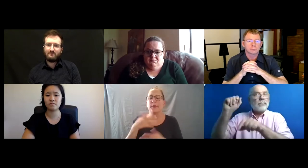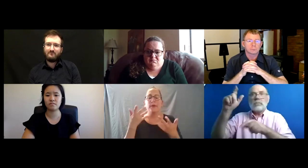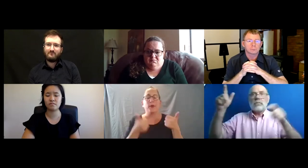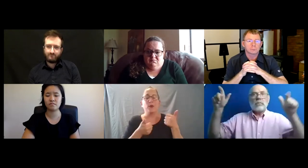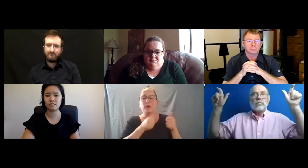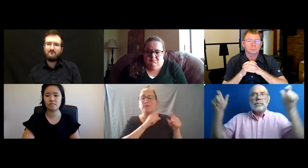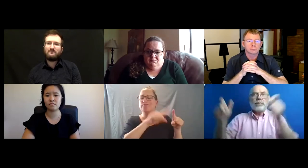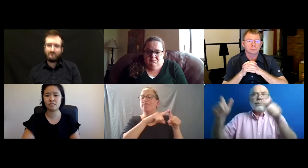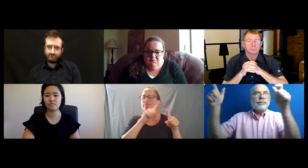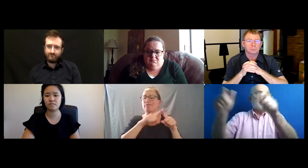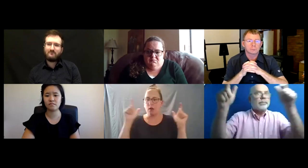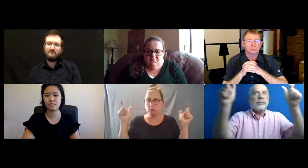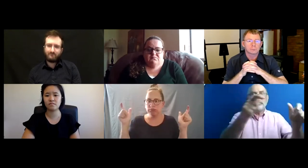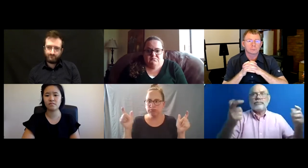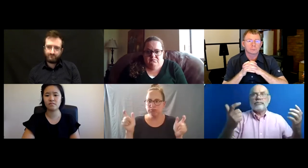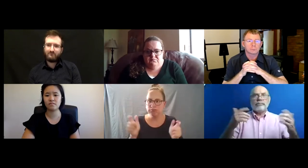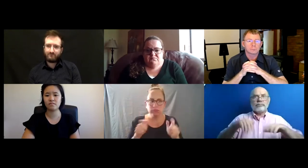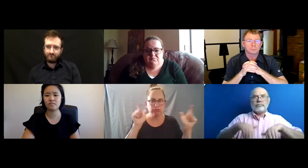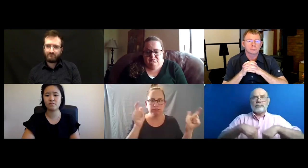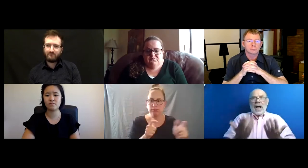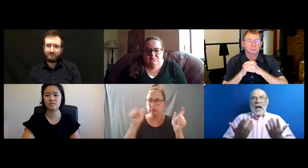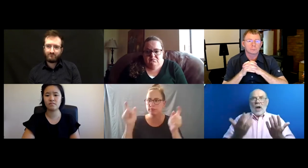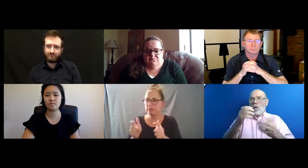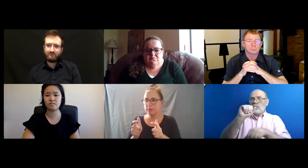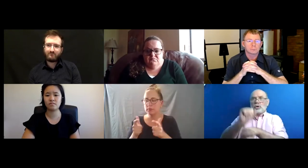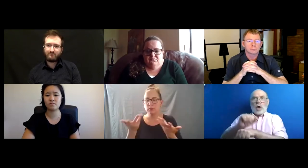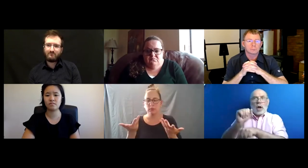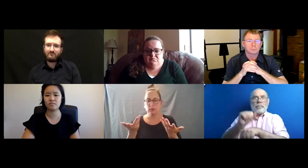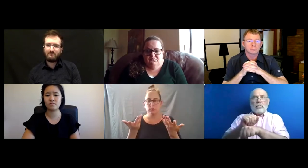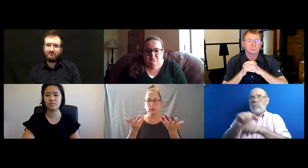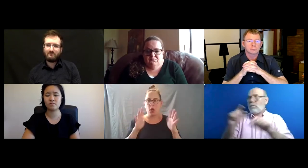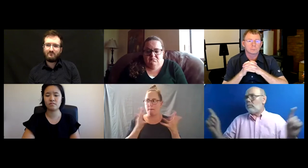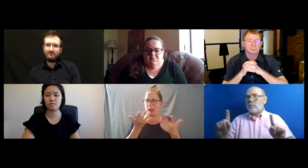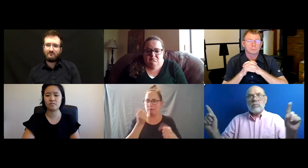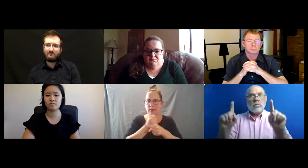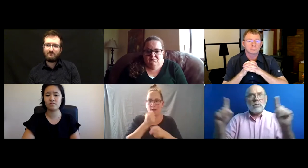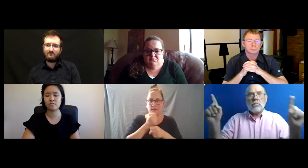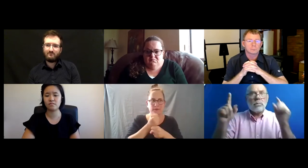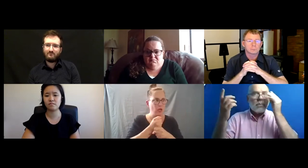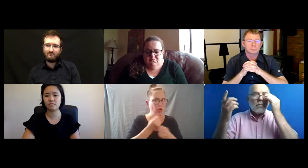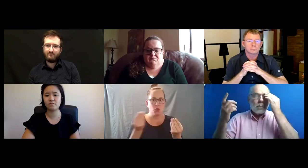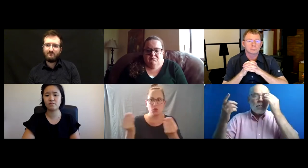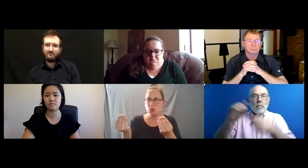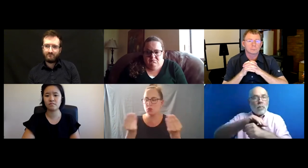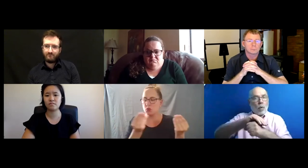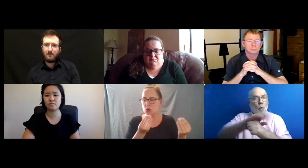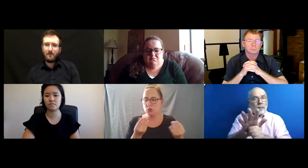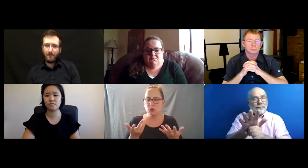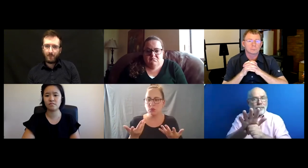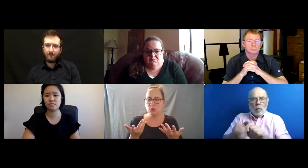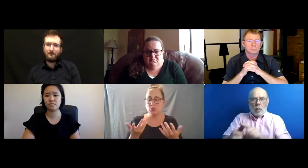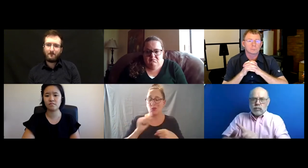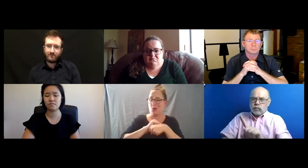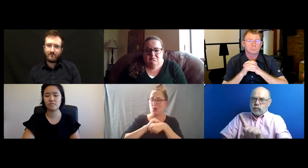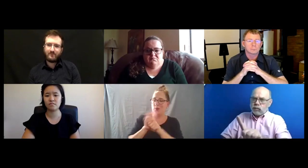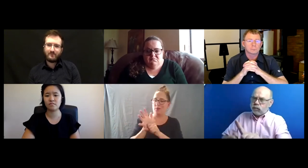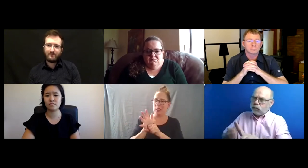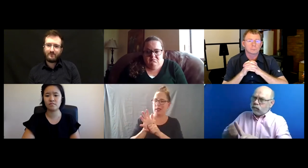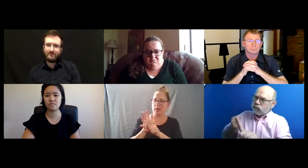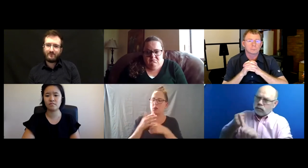Amazon and Tim Hortons, who notoriously employed deaf individuals, had to lay off a number of staff.